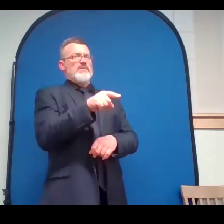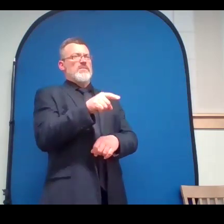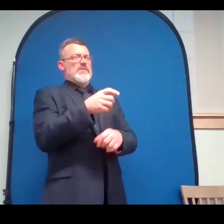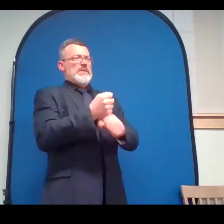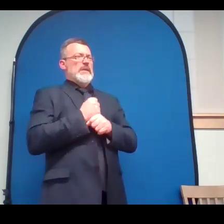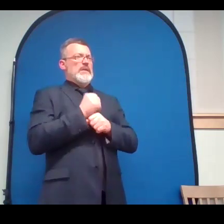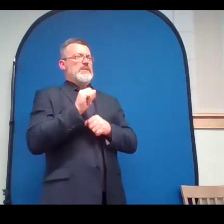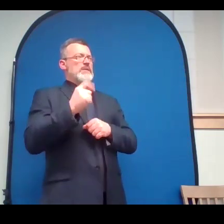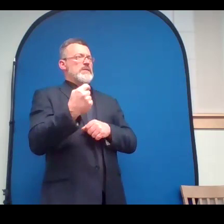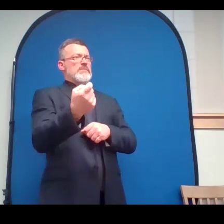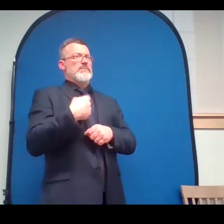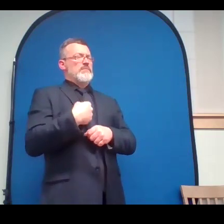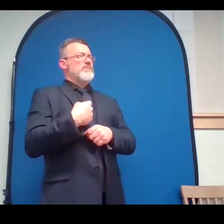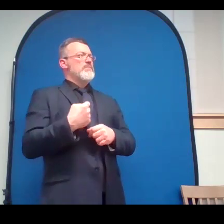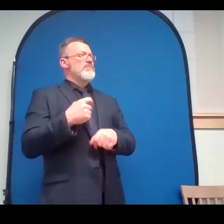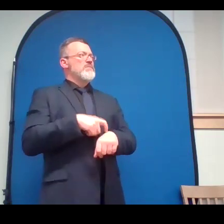About